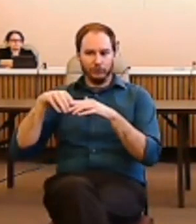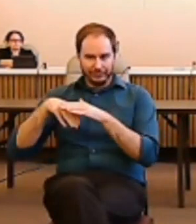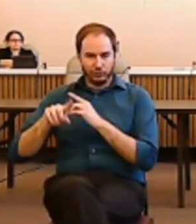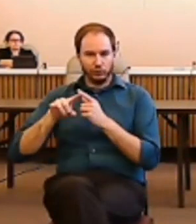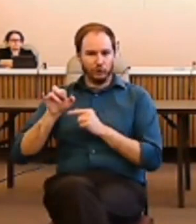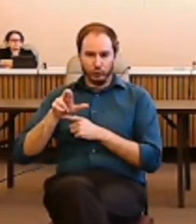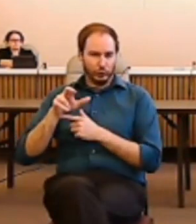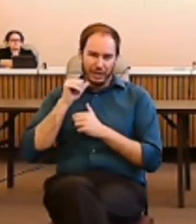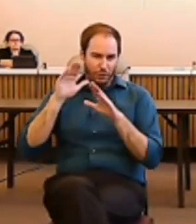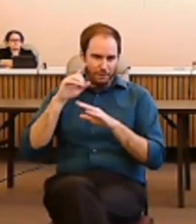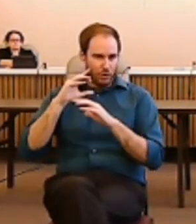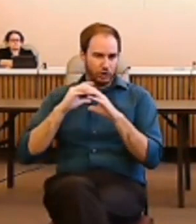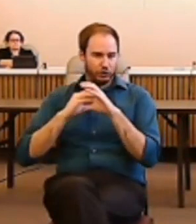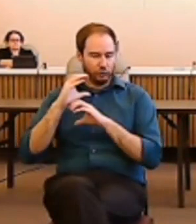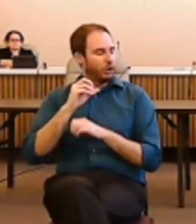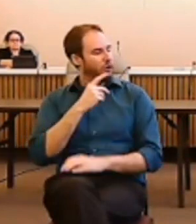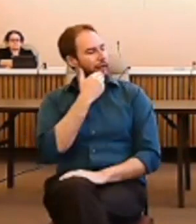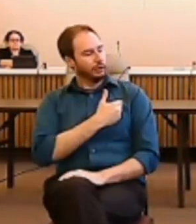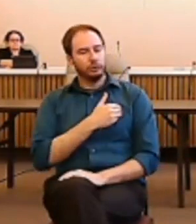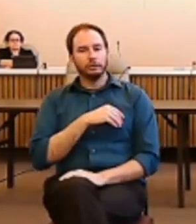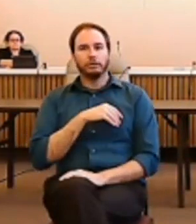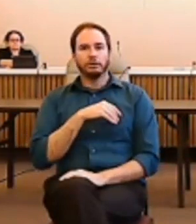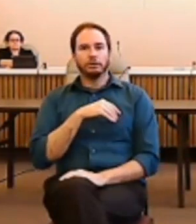So. Okay, thank you. You bet.